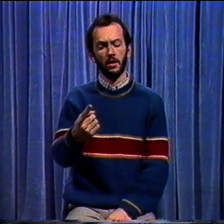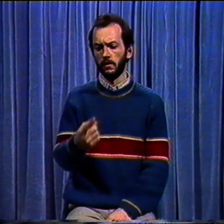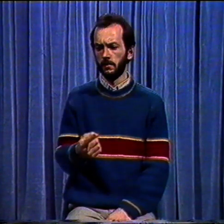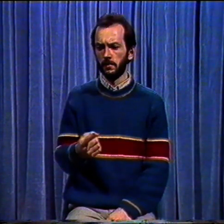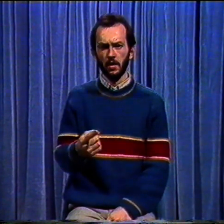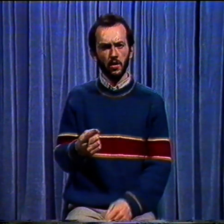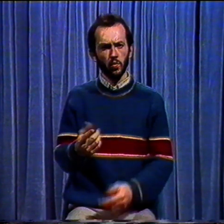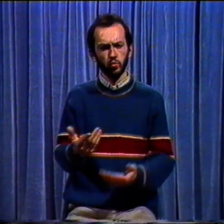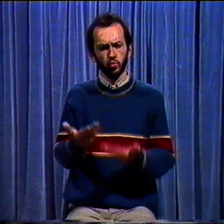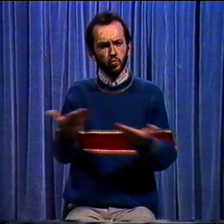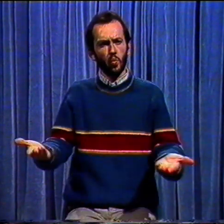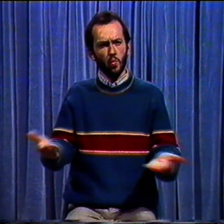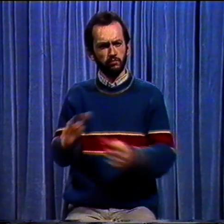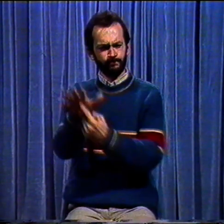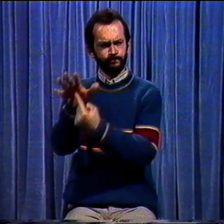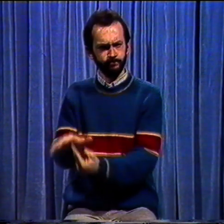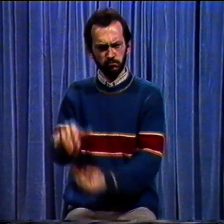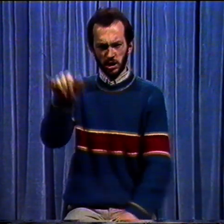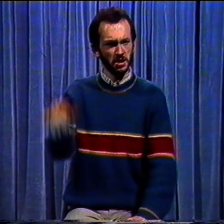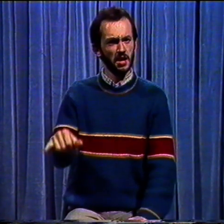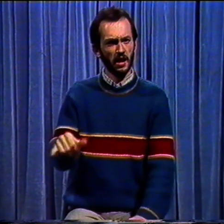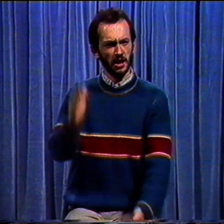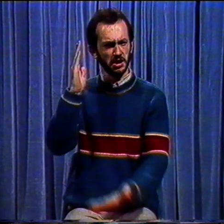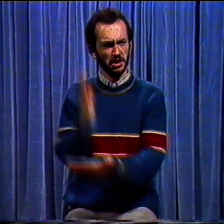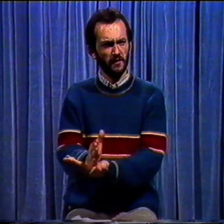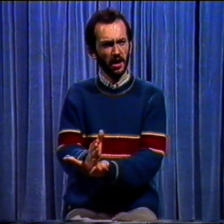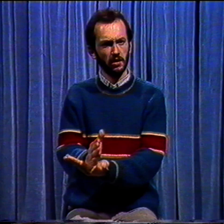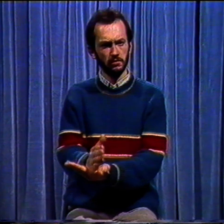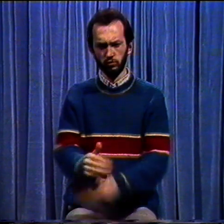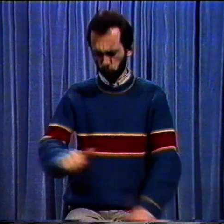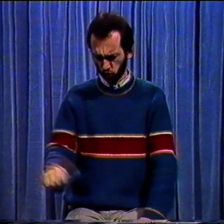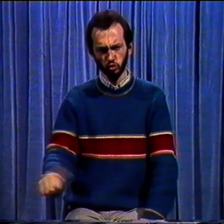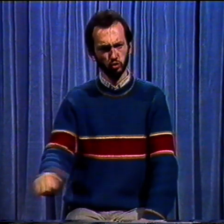Another way is if you want to show emphasis. Yes, he definitely is